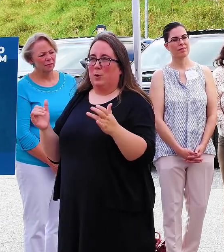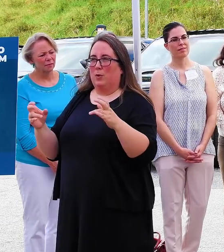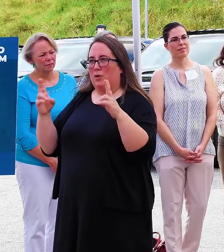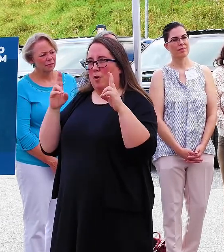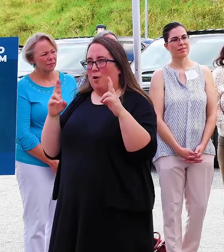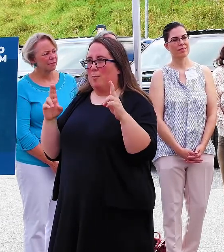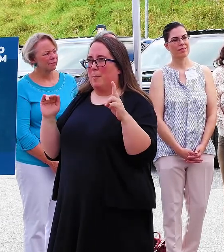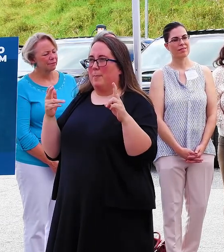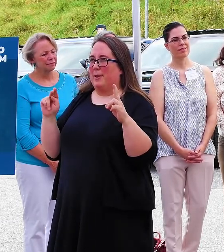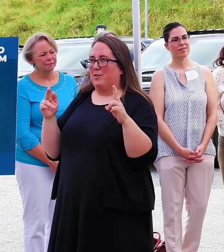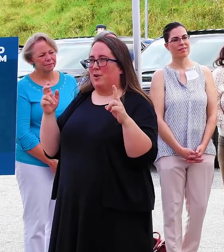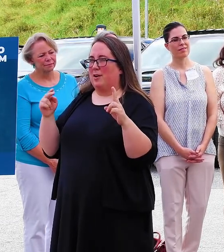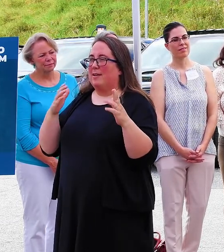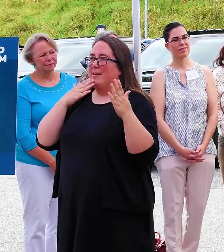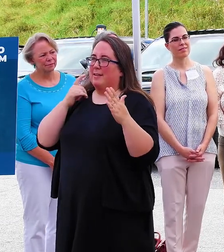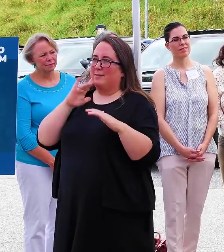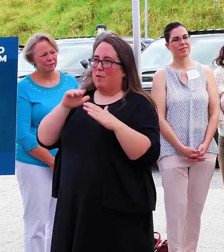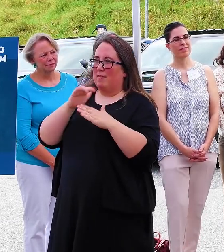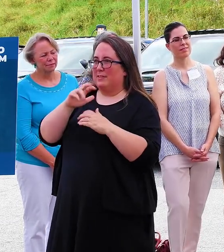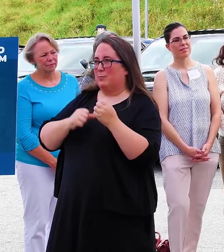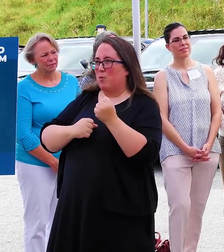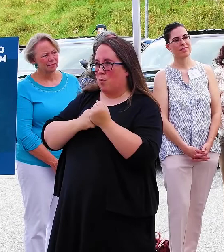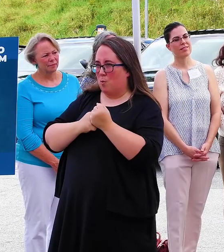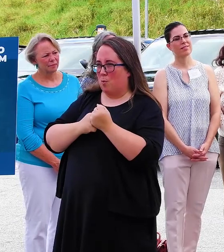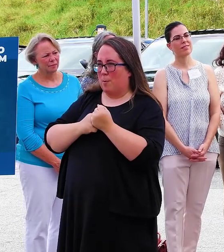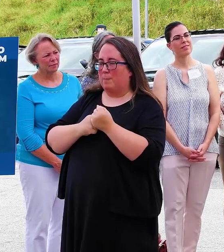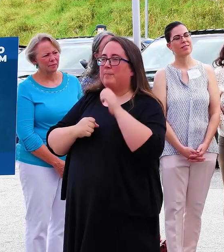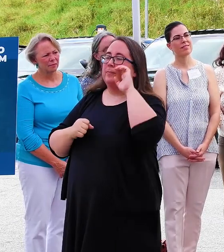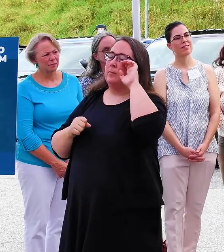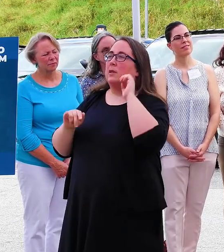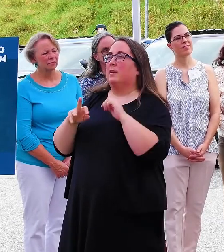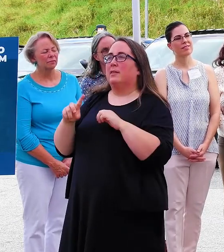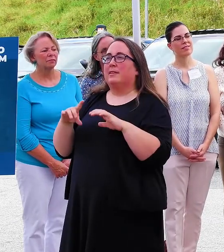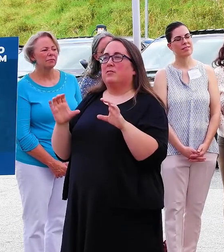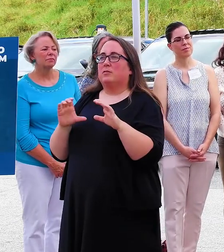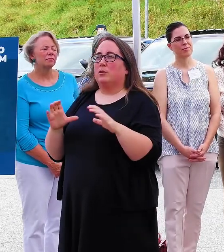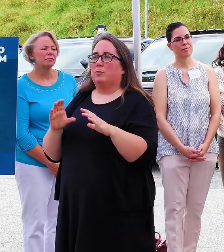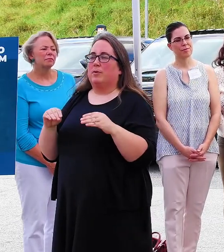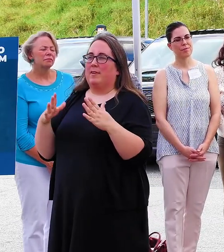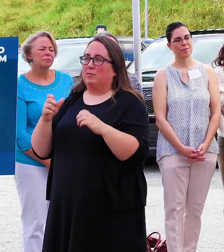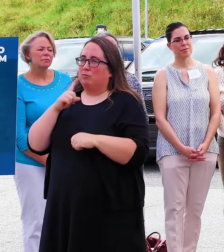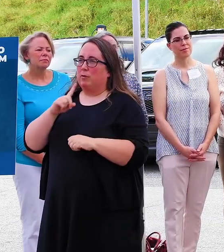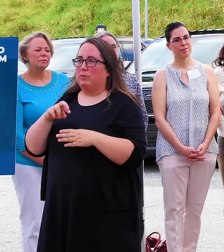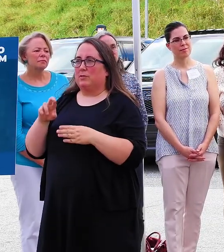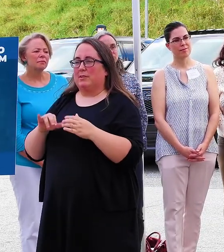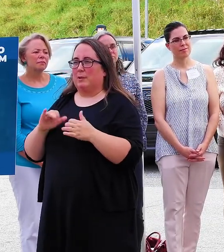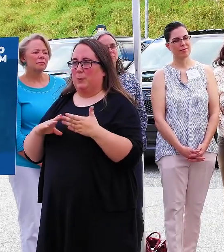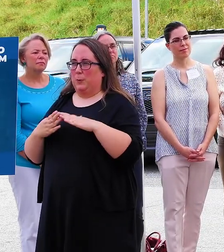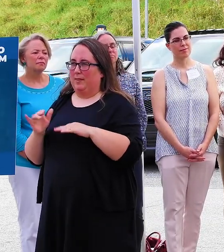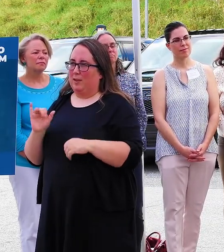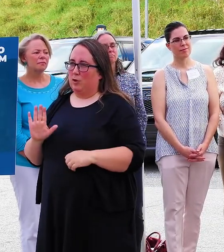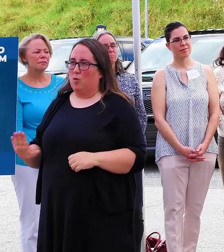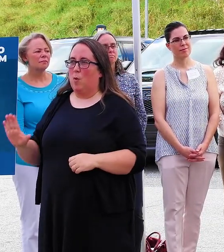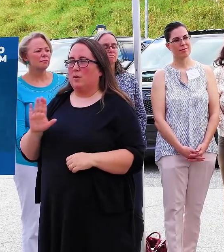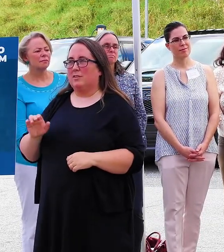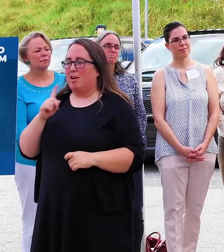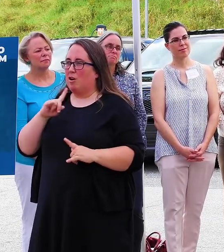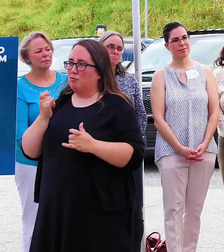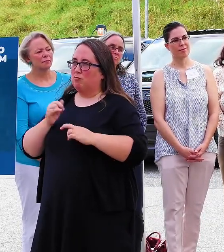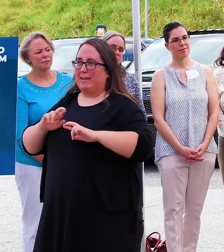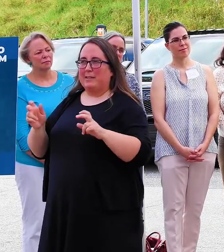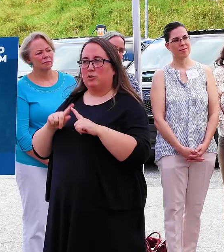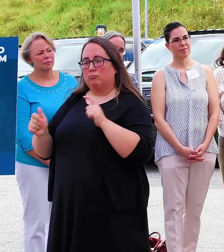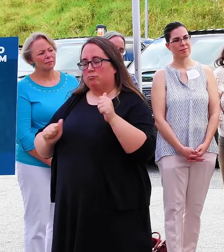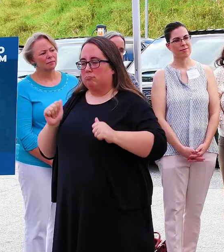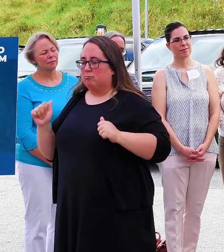Ben Cardin. Thanks for all his support. LEED certification provides tangible results that communities like yours are now ready to